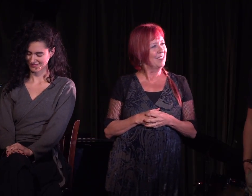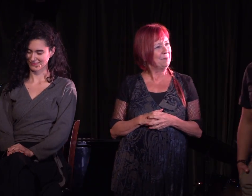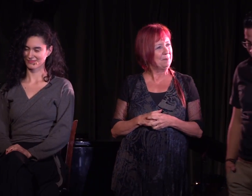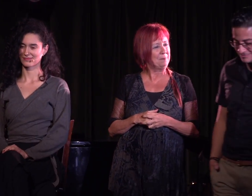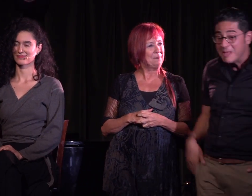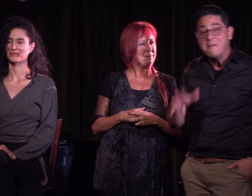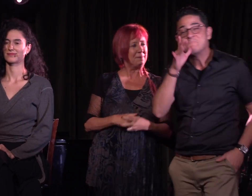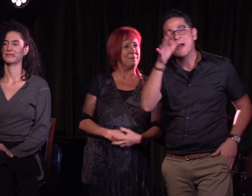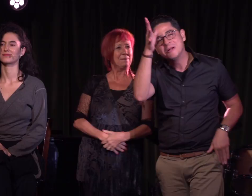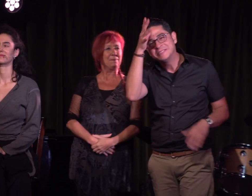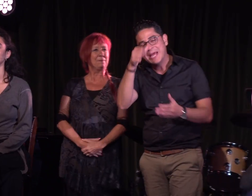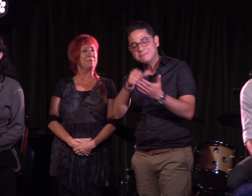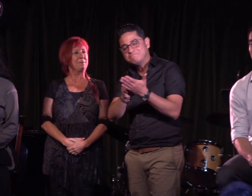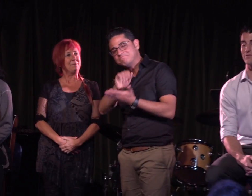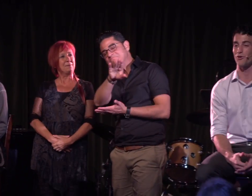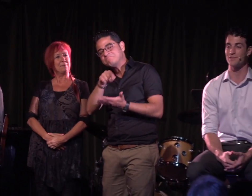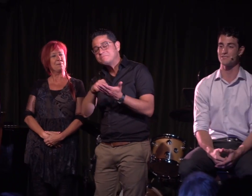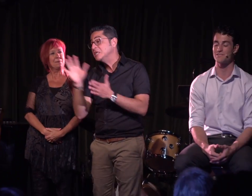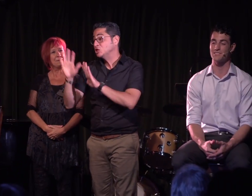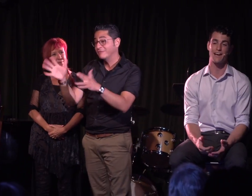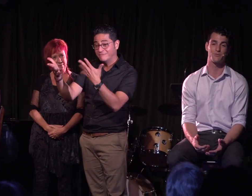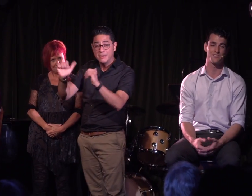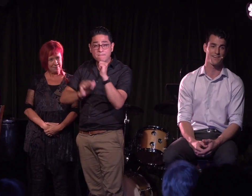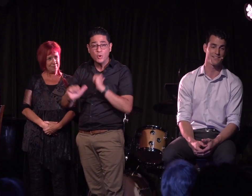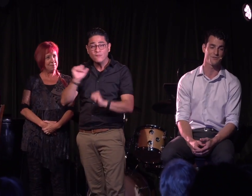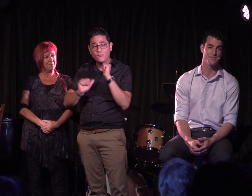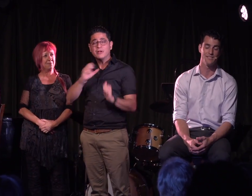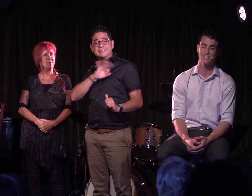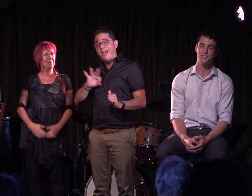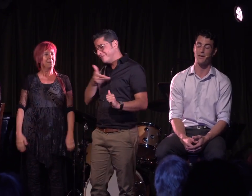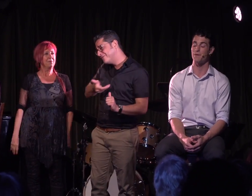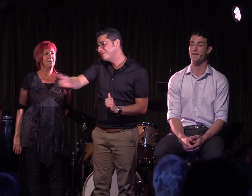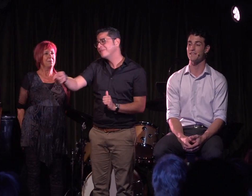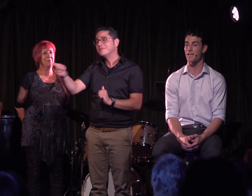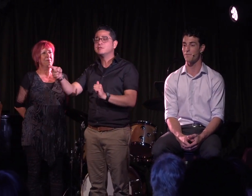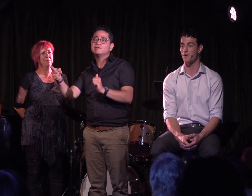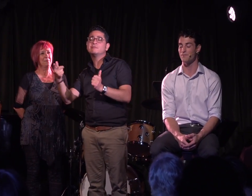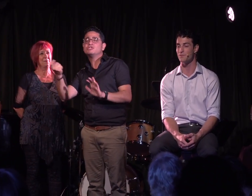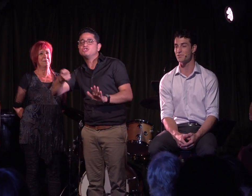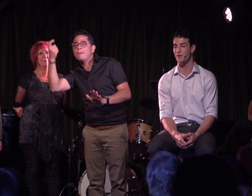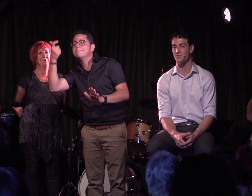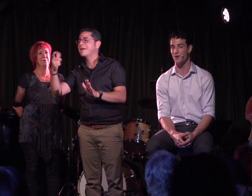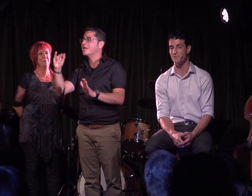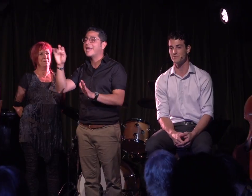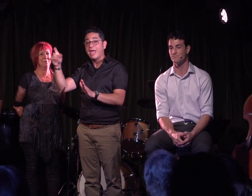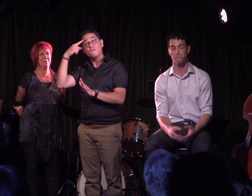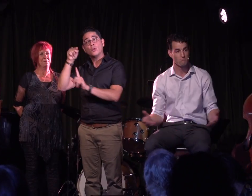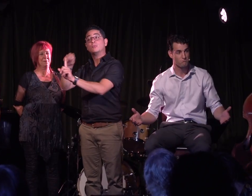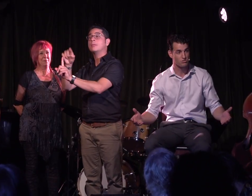Dear Mom and Dad, Sunday after the final performance, the staff was invited to a champagne and cake party for Mr.